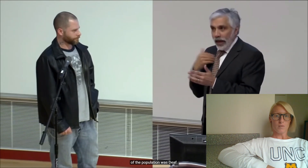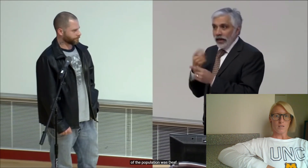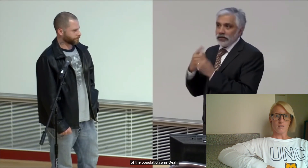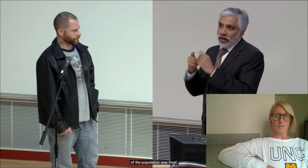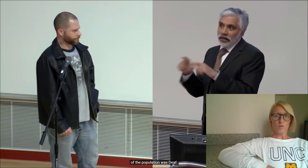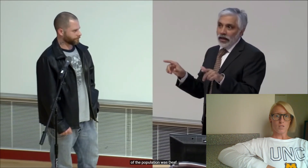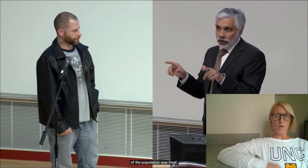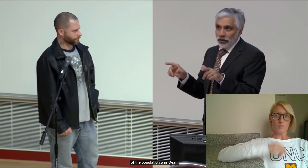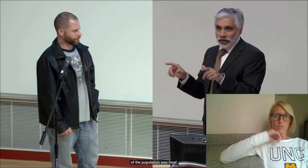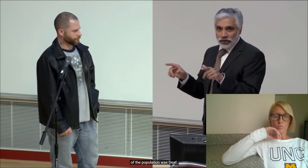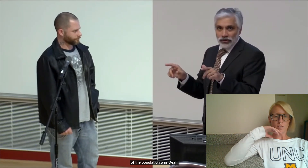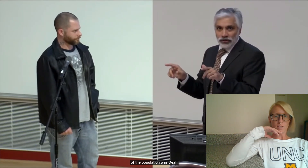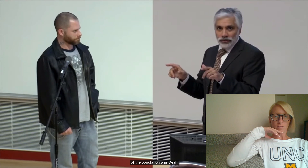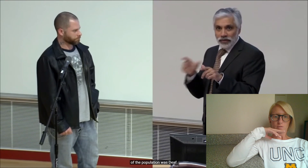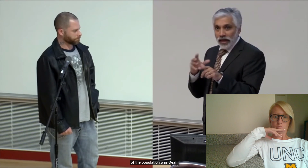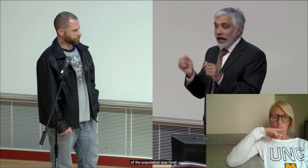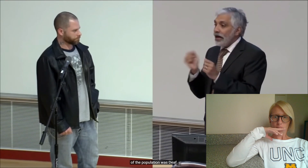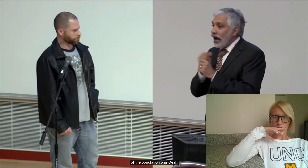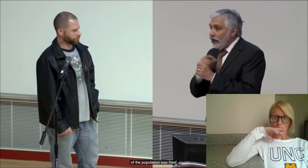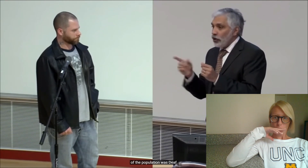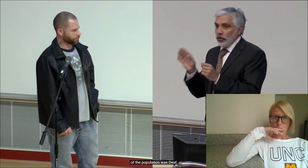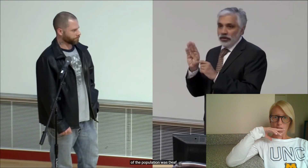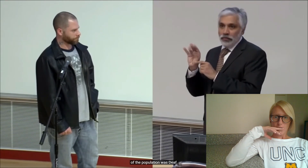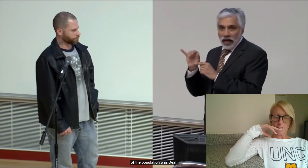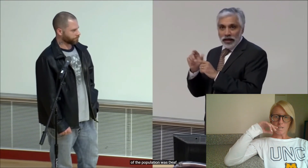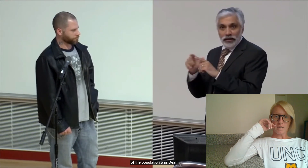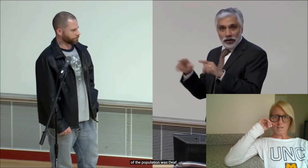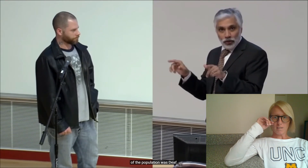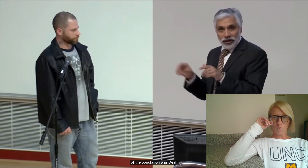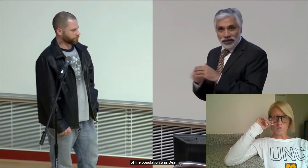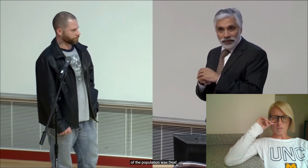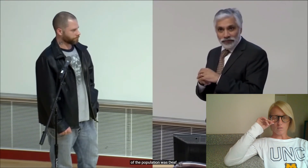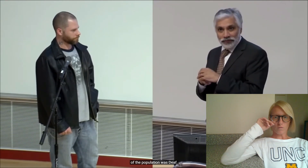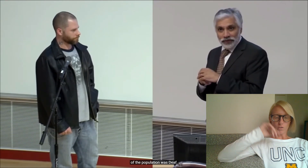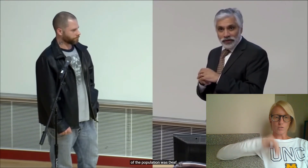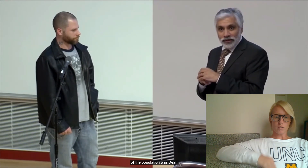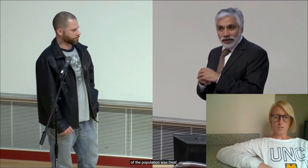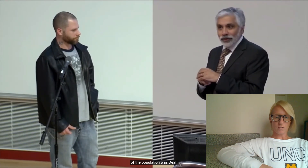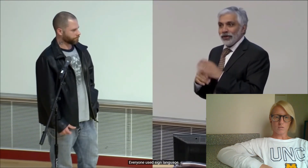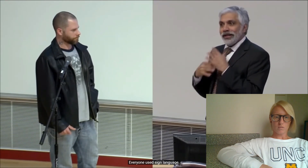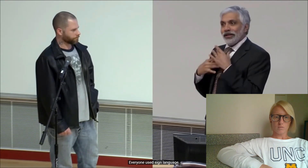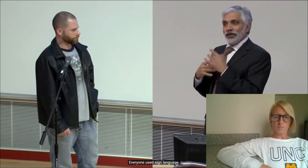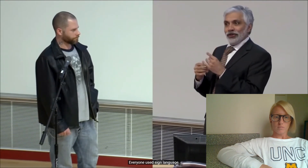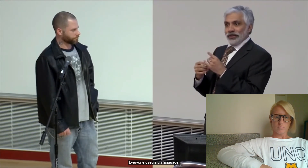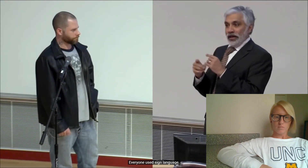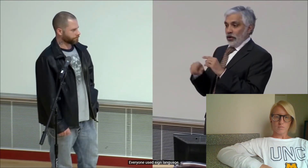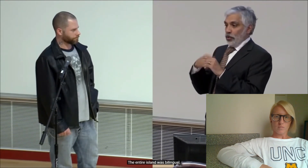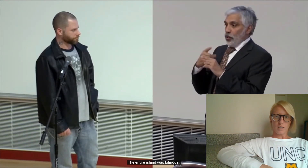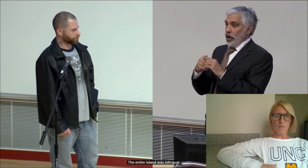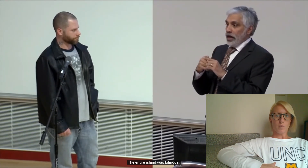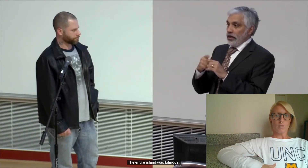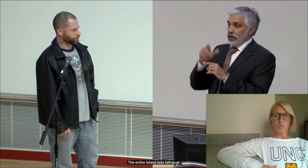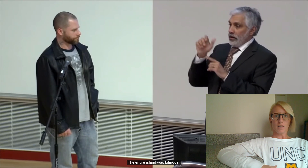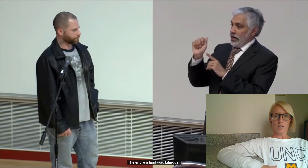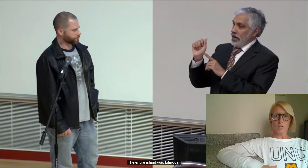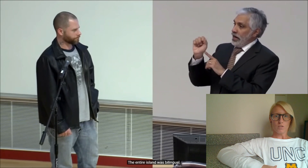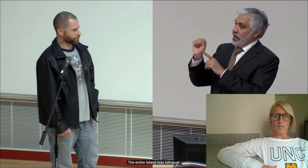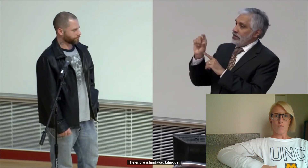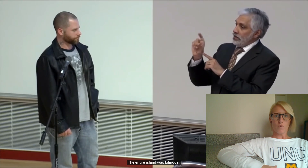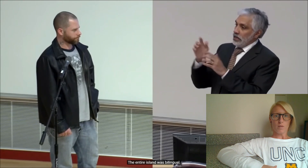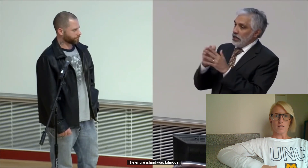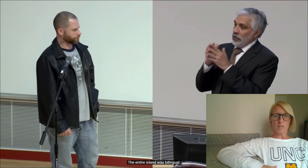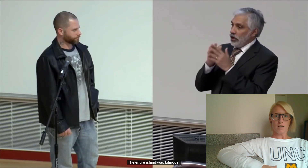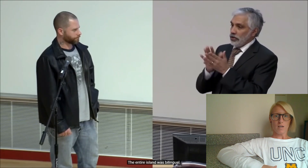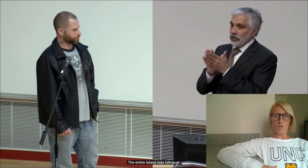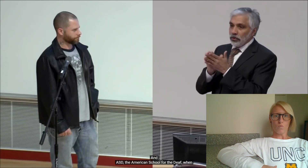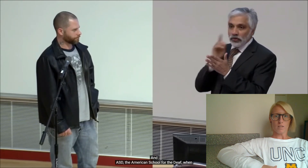deaf. Most of the population was deaf. And ASL was the first. Everyone knew sign language. The everybody entire knew sign language. island